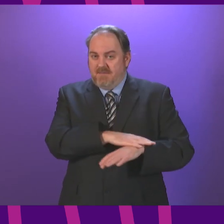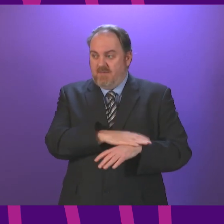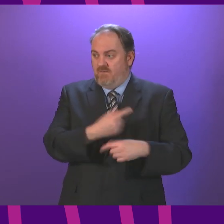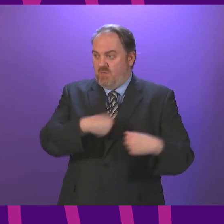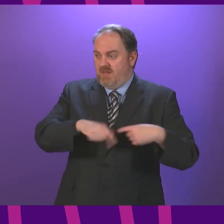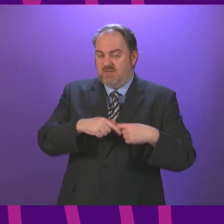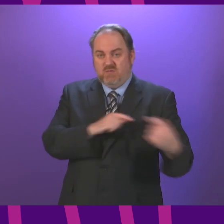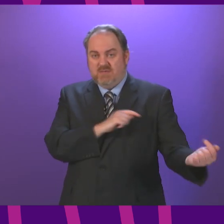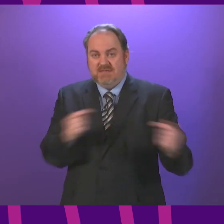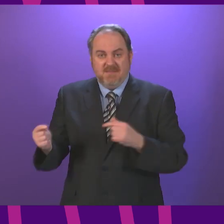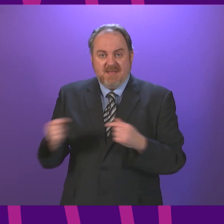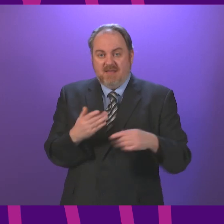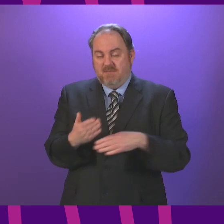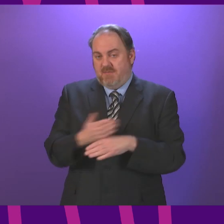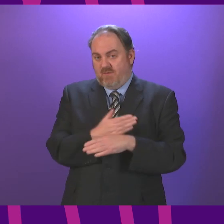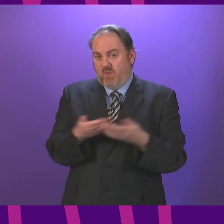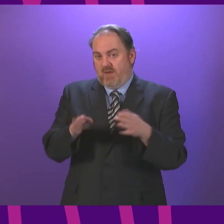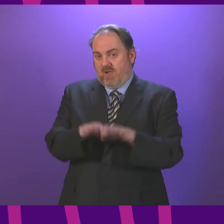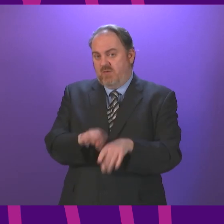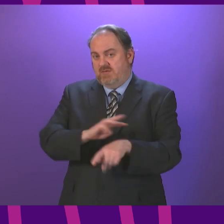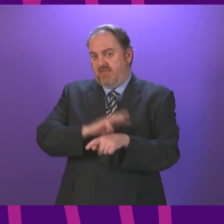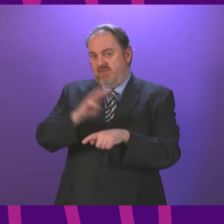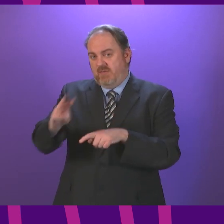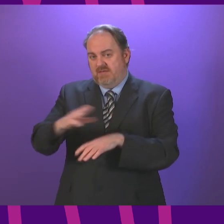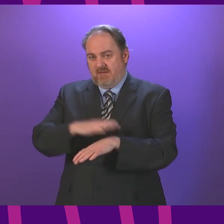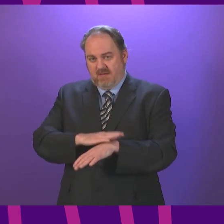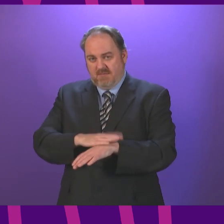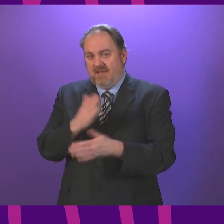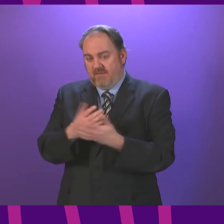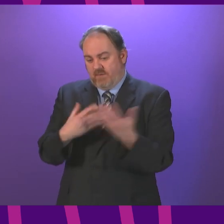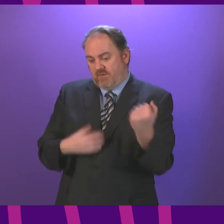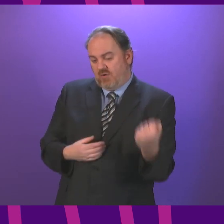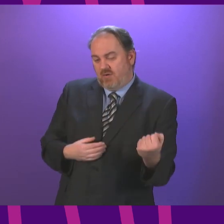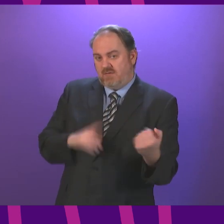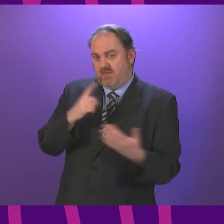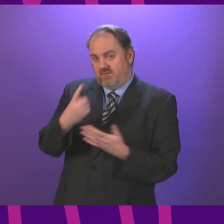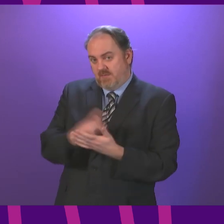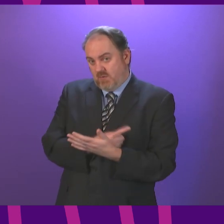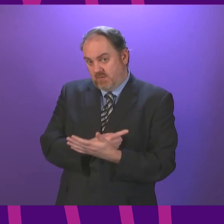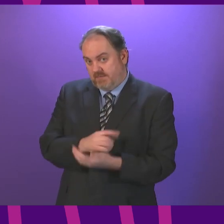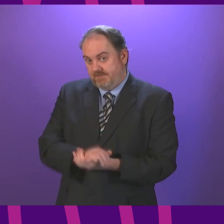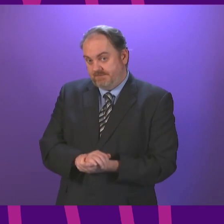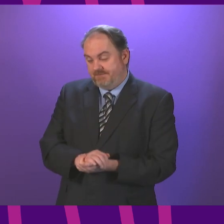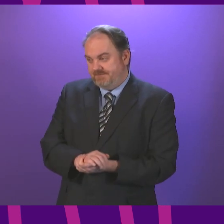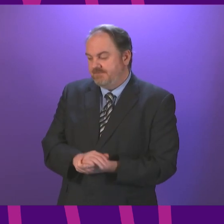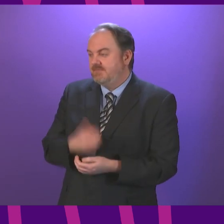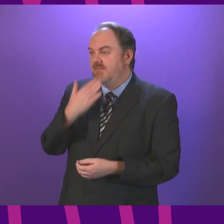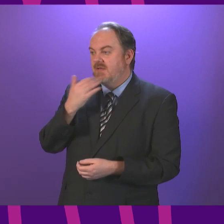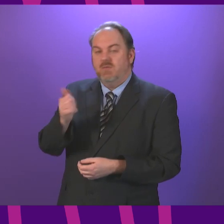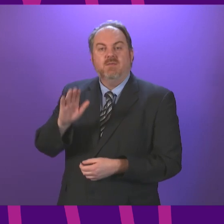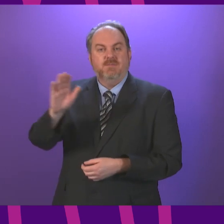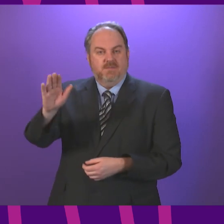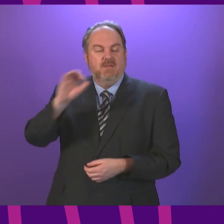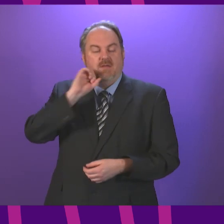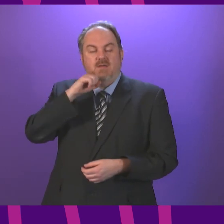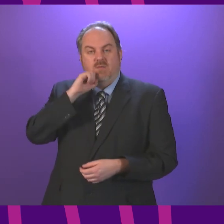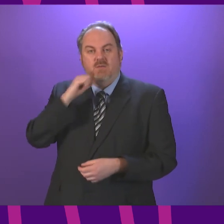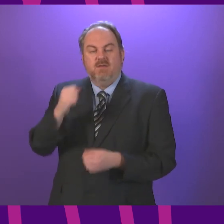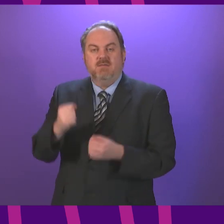before then to have that debate if the reports are produced? Thank you, Ms Smith. will make sure that